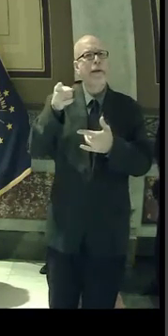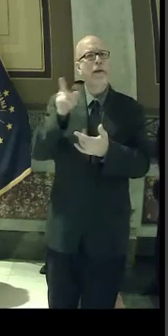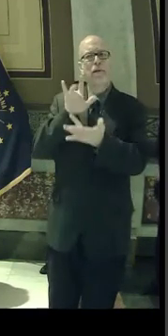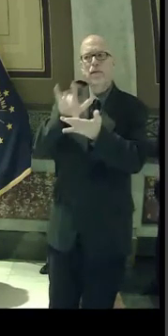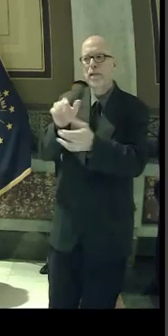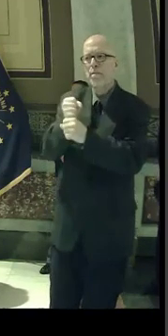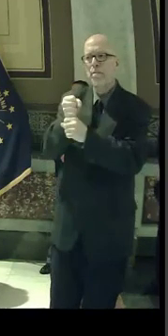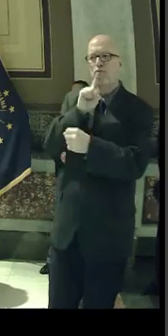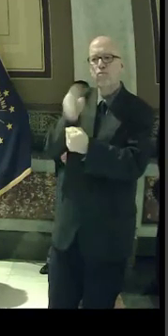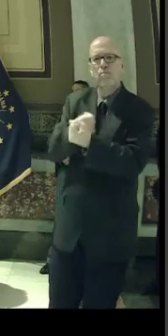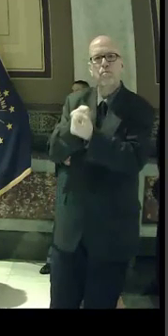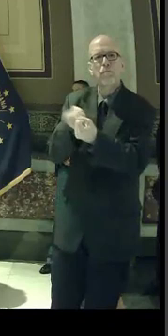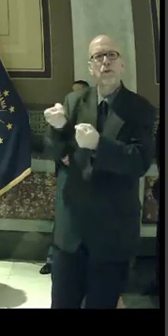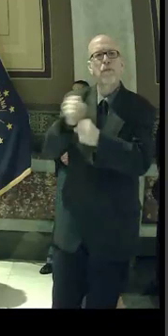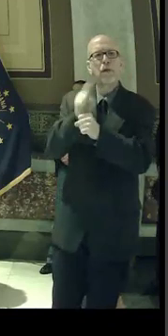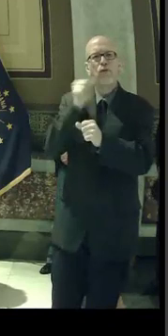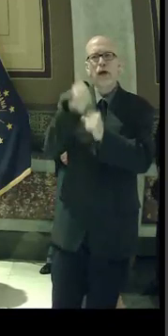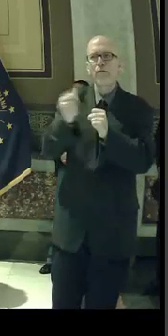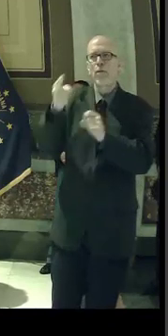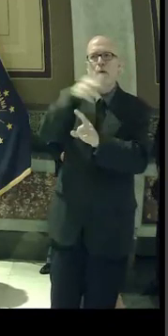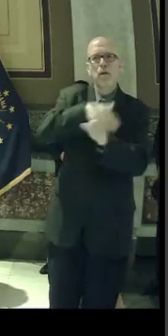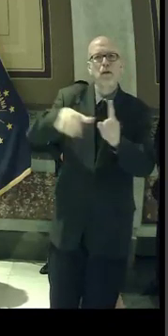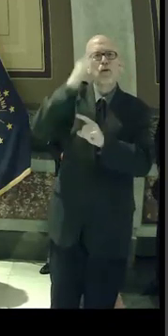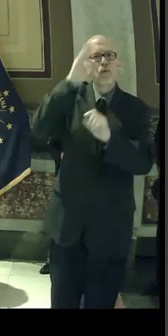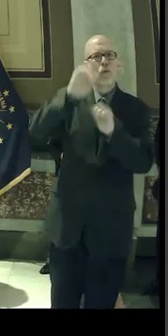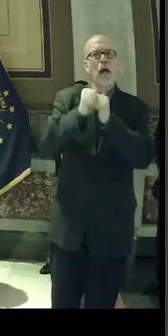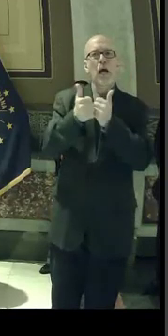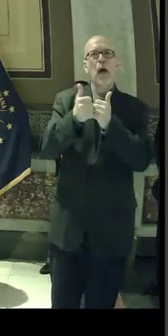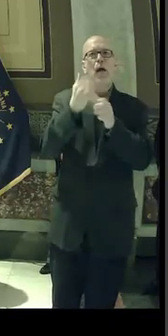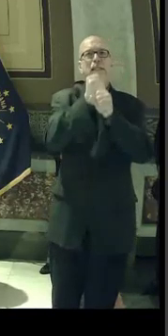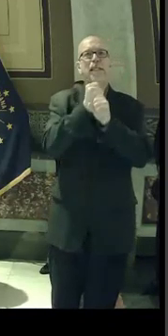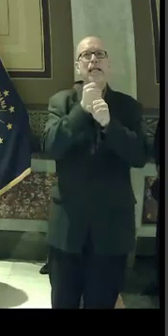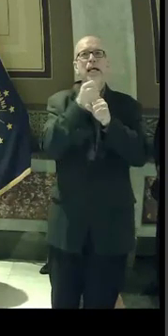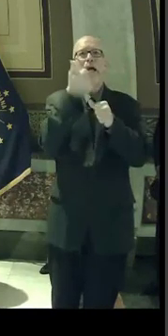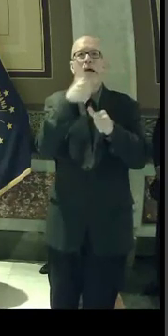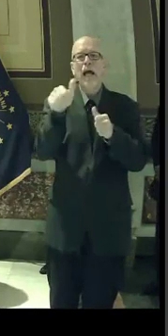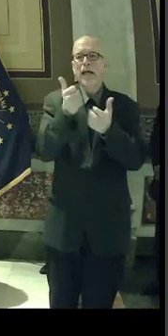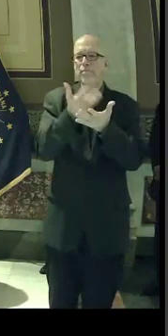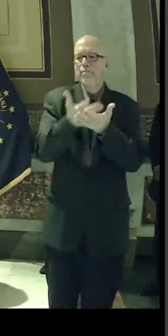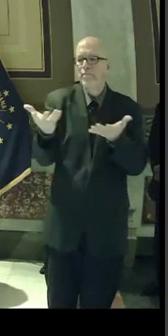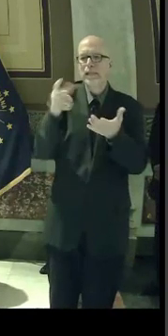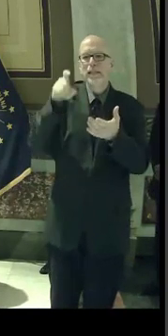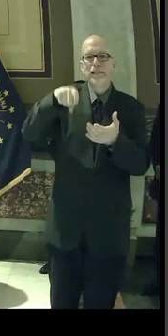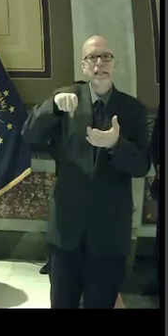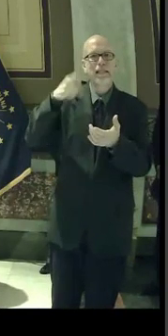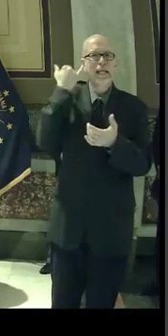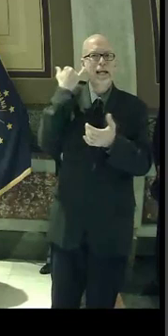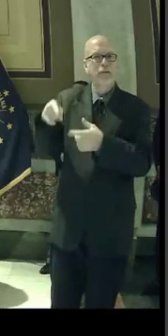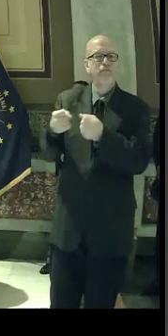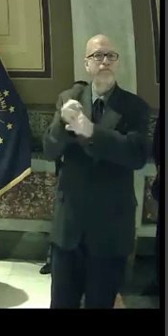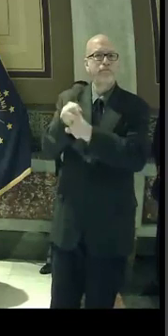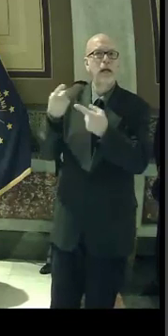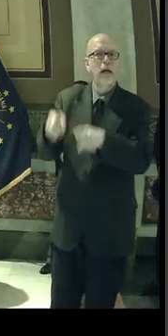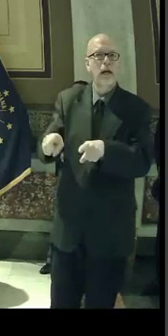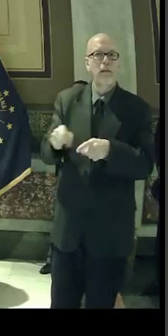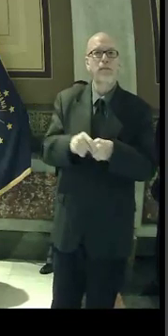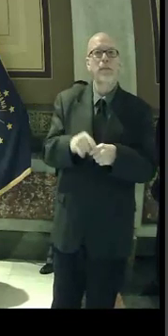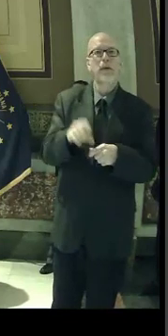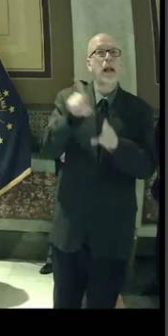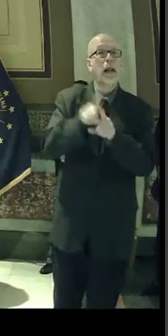and ensure those around you know how to access resources that they may need, such as hunger